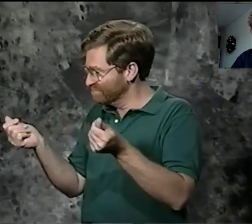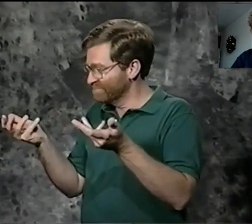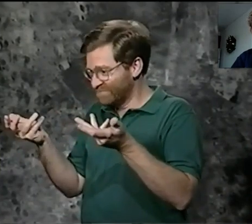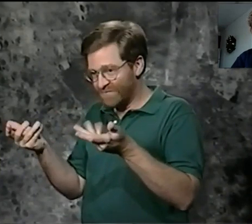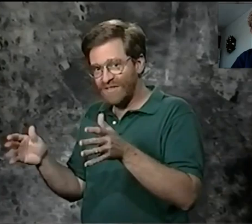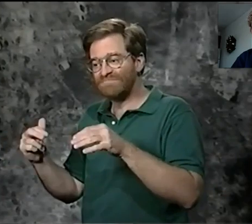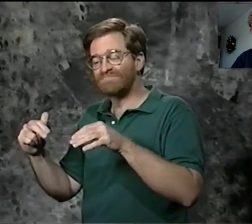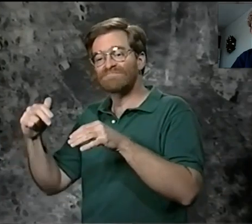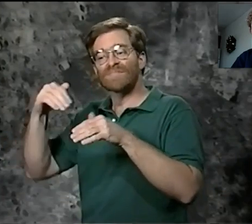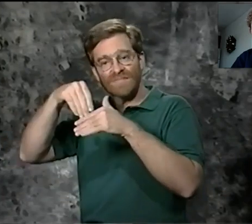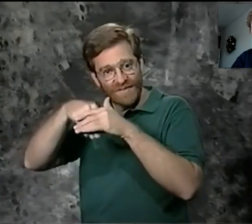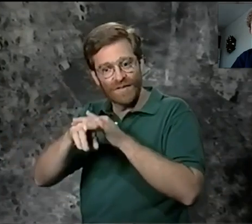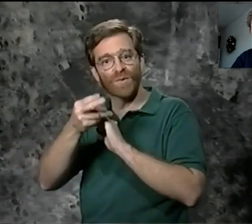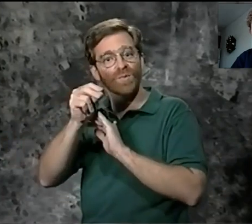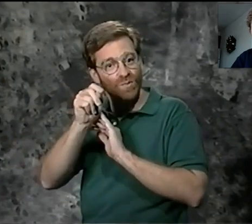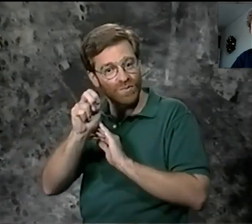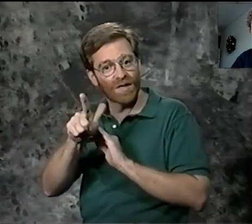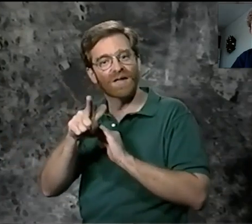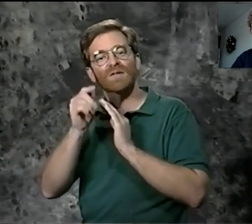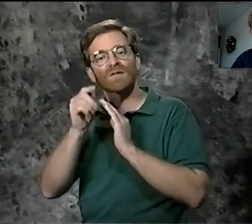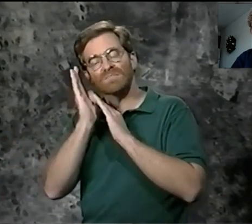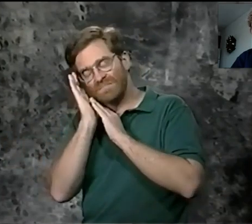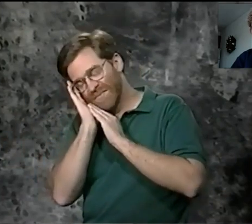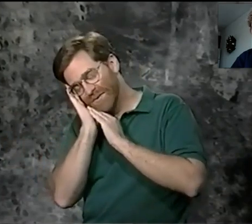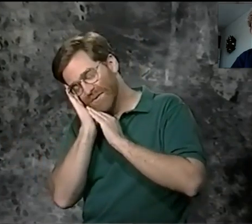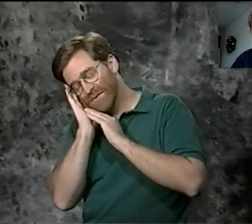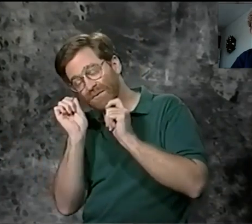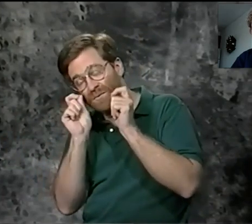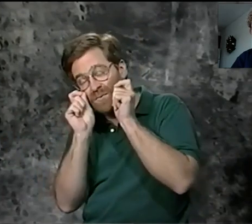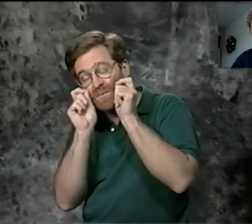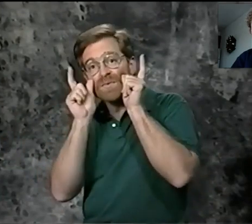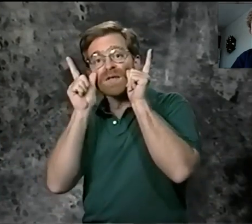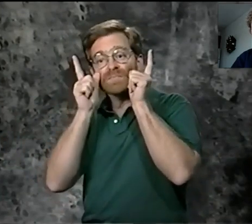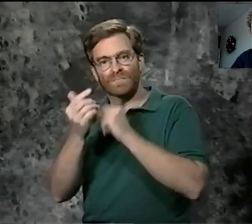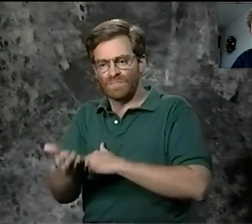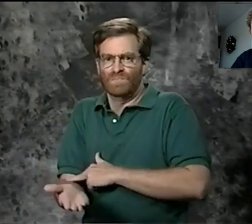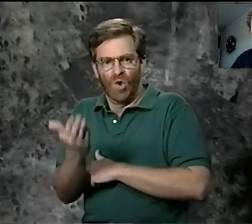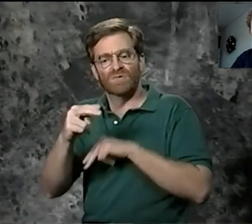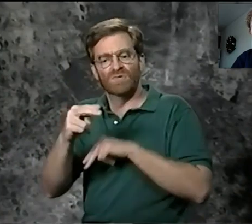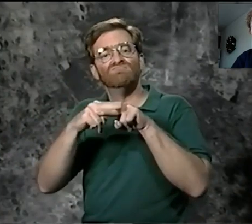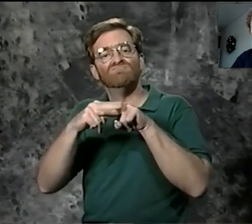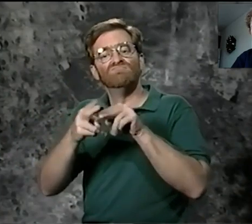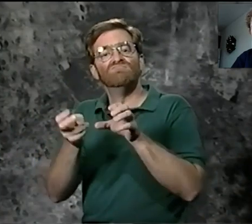And now he's disappeared. He's gone. We'll go on the train, wake up,